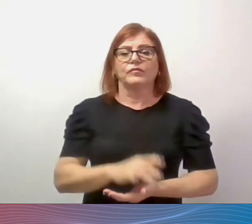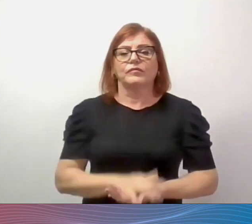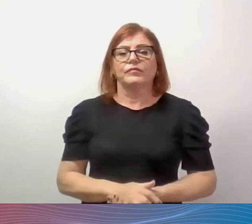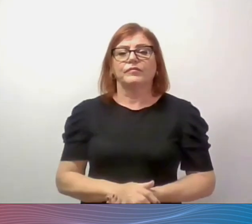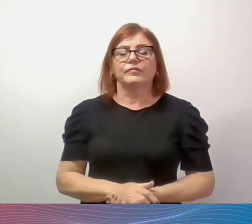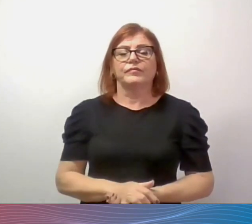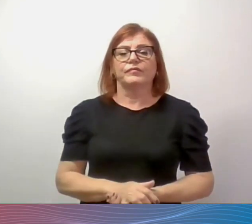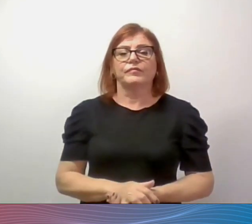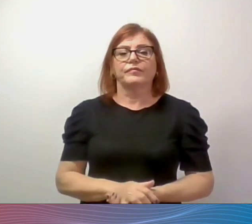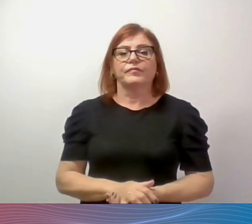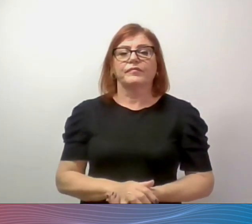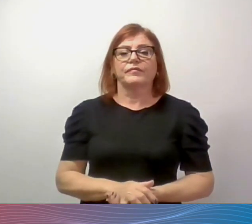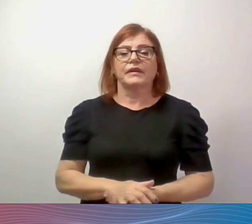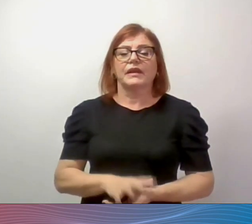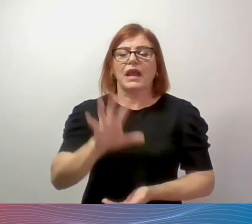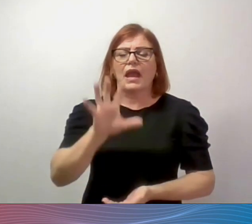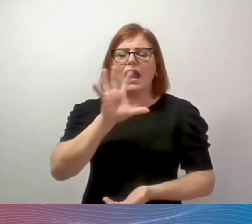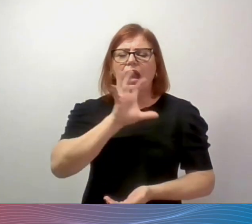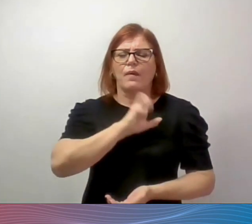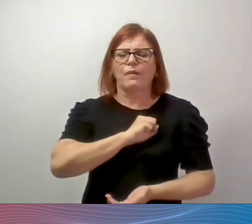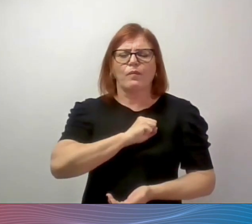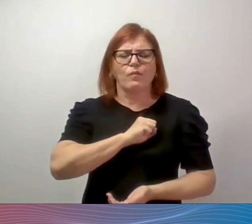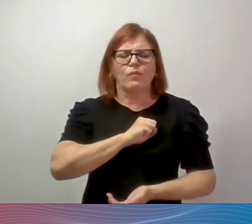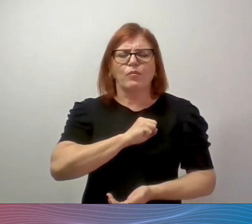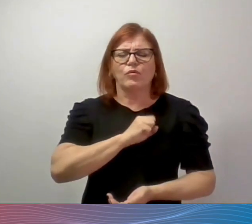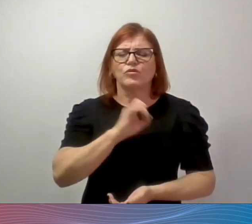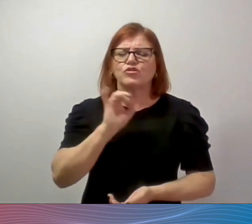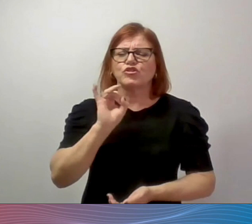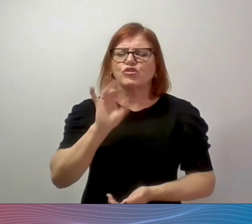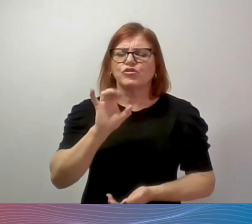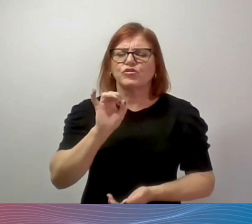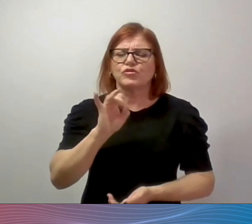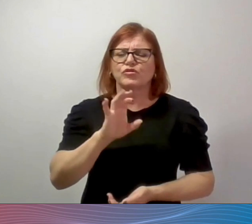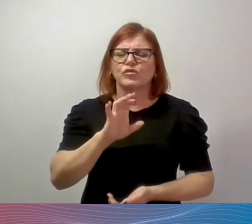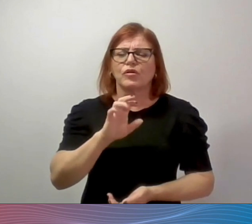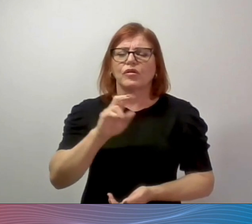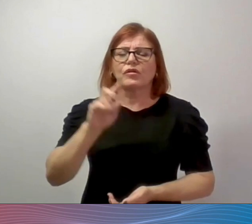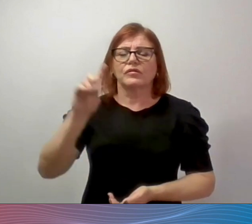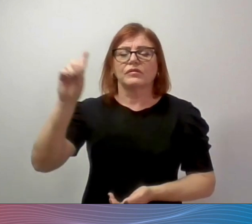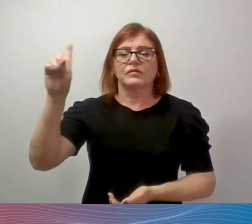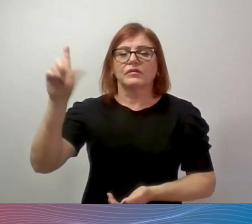só Deus tem. Esse amor só Deus tem. And this love only God has it.